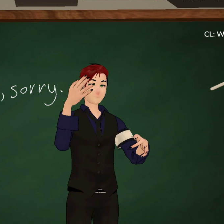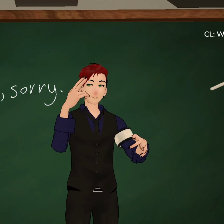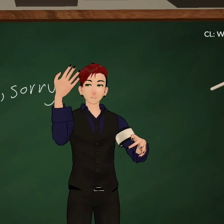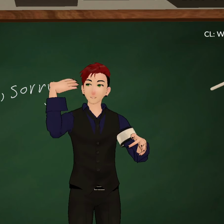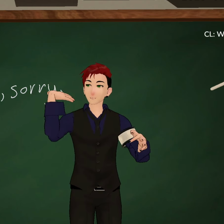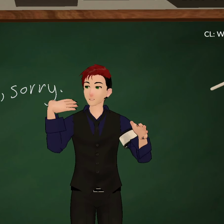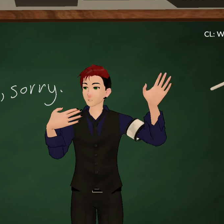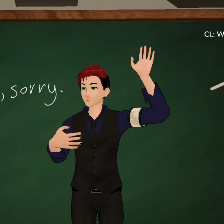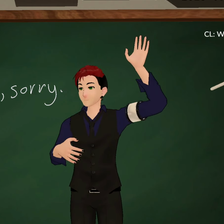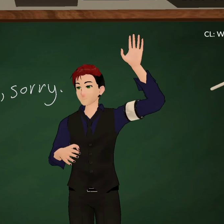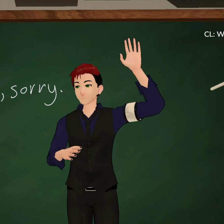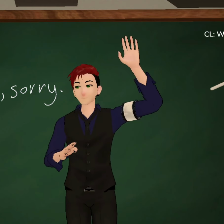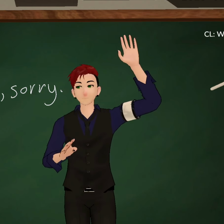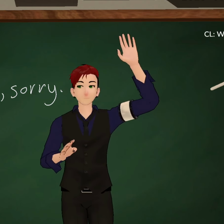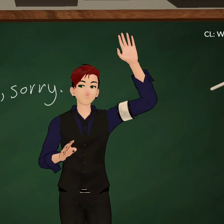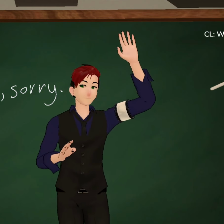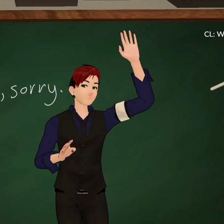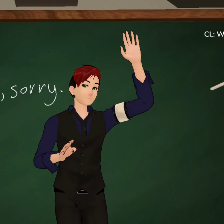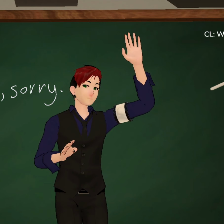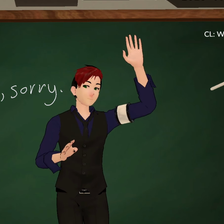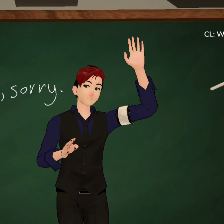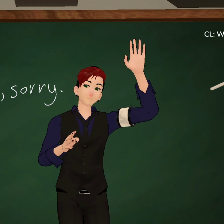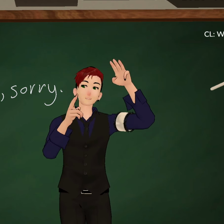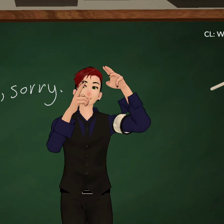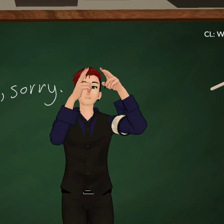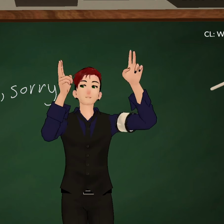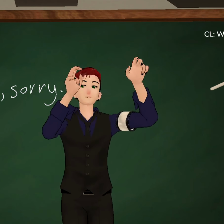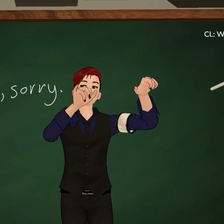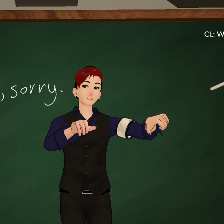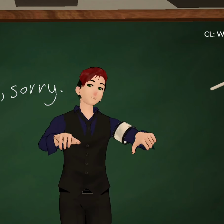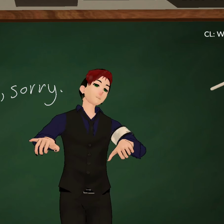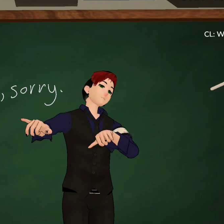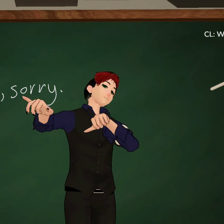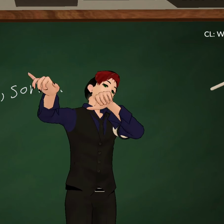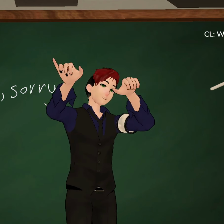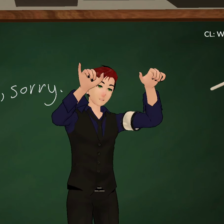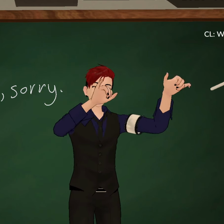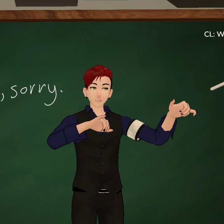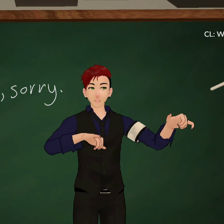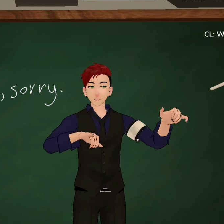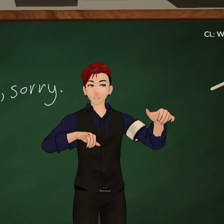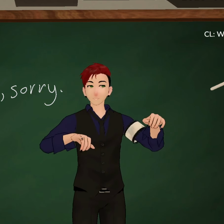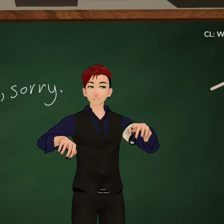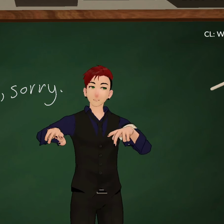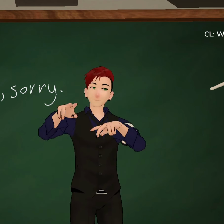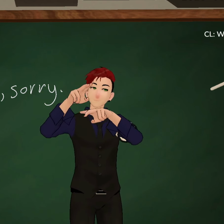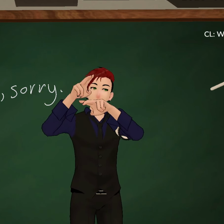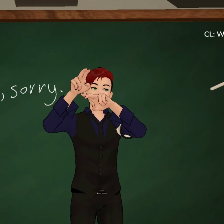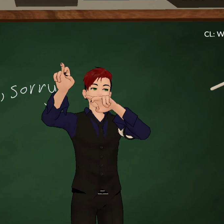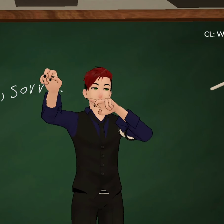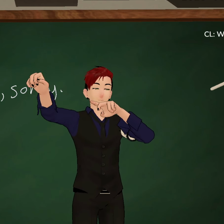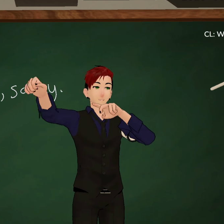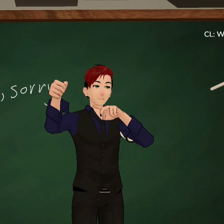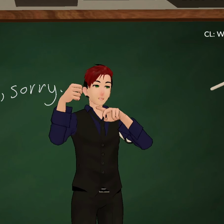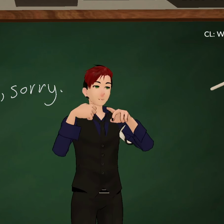Anybody seen this before? Like I said, this is a very, very common saying. Train gone,